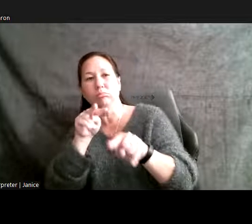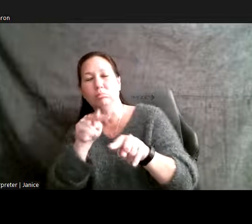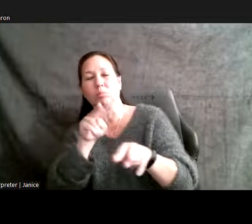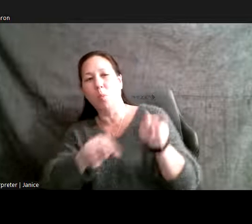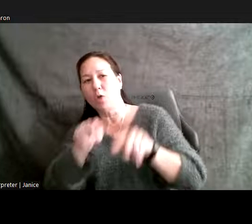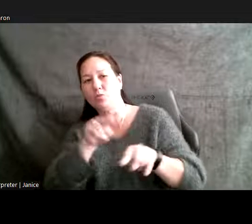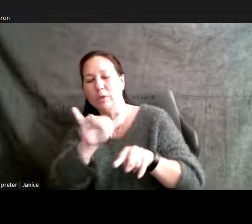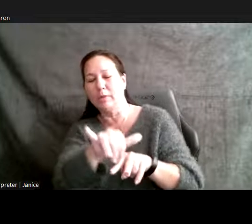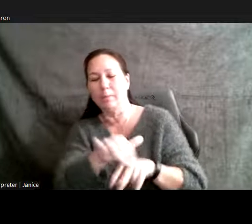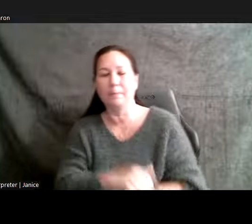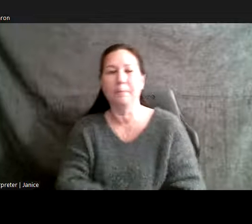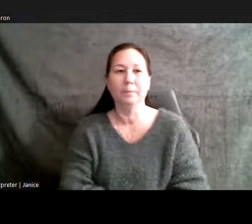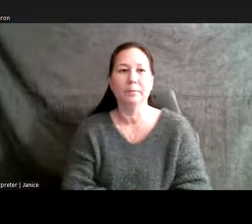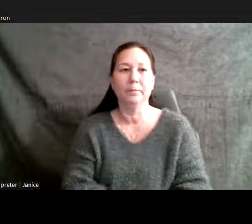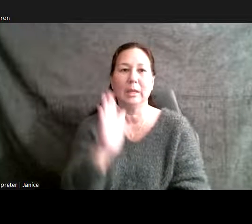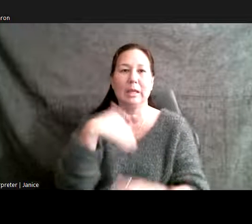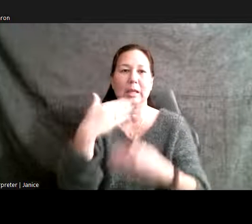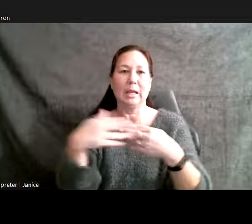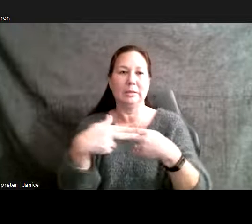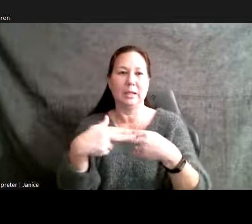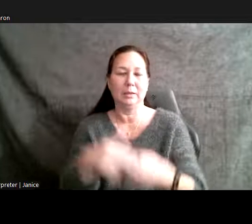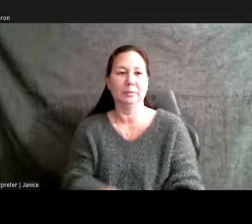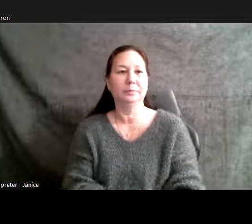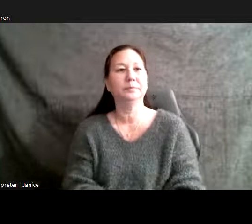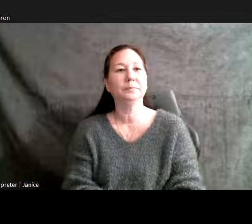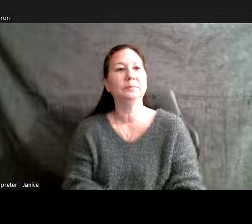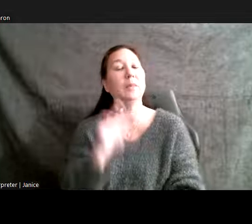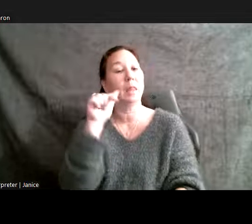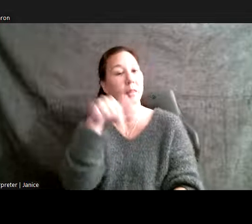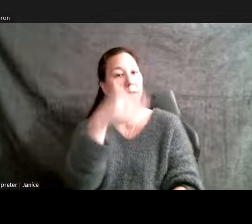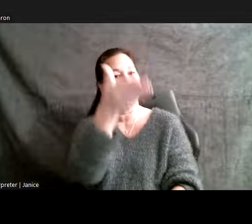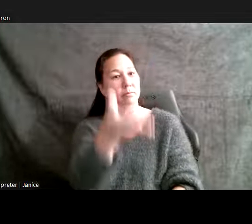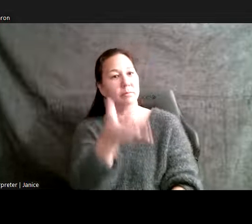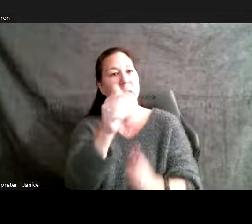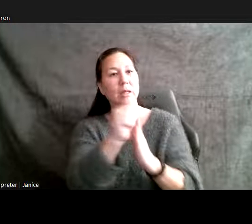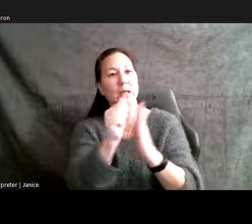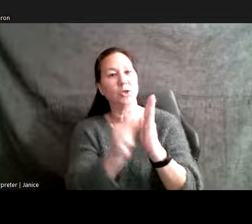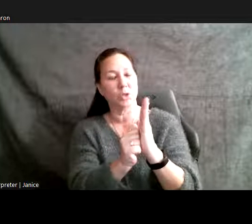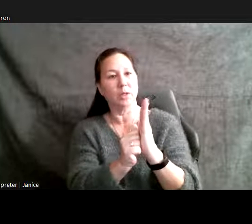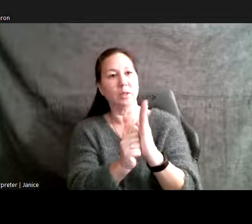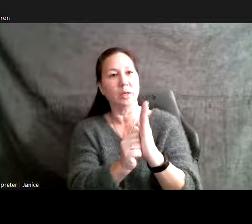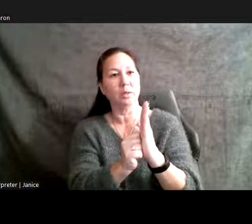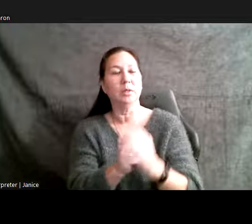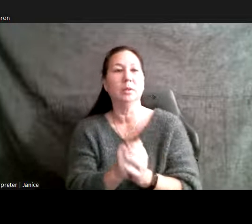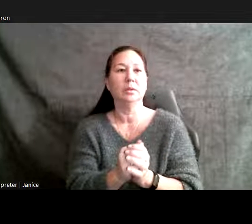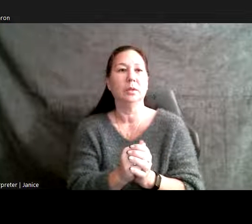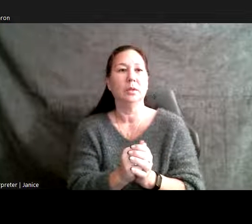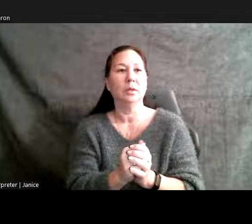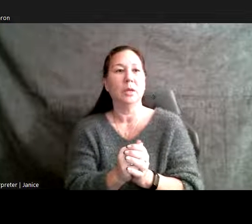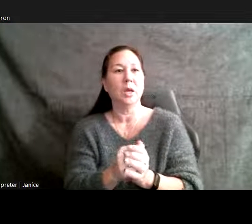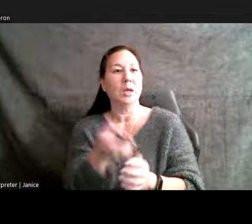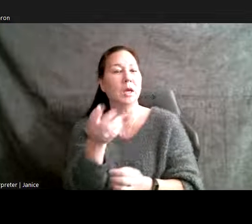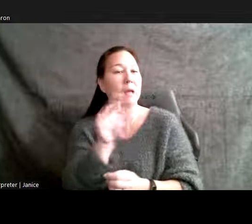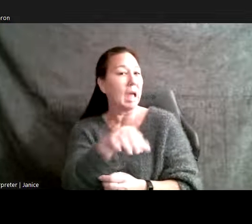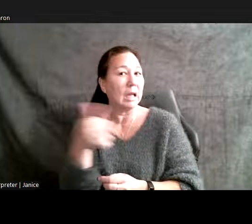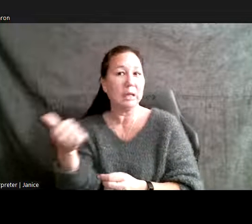Next slide, please, Val. So here is the agenda for today. Does anyone on the EJ Council have additional